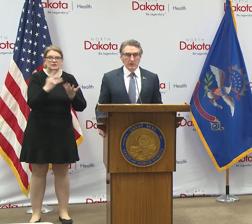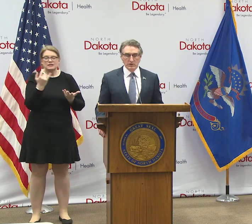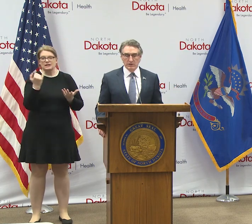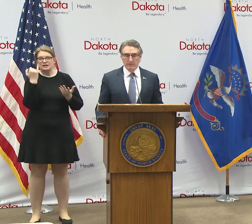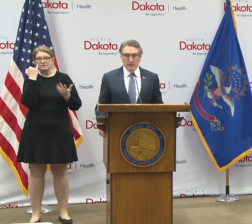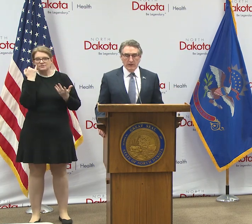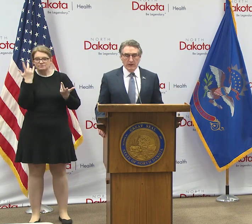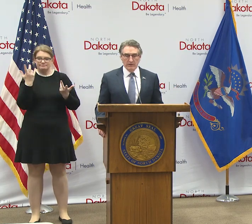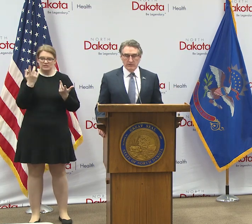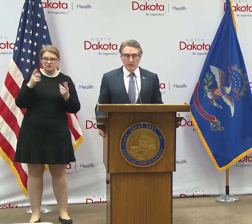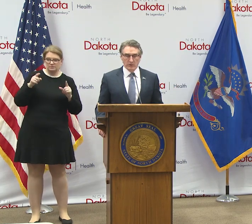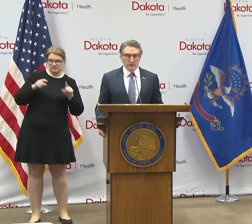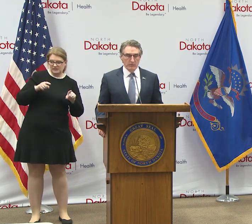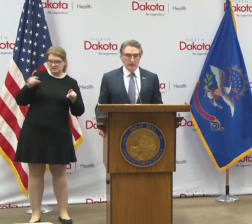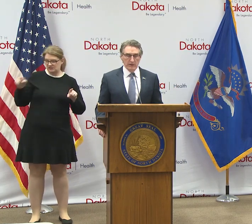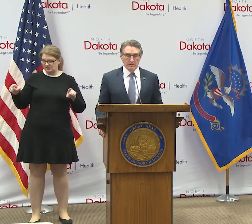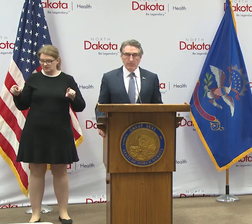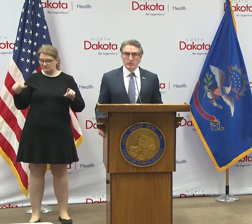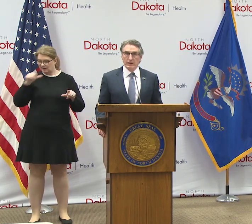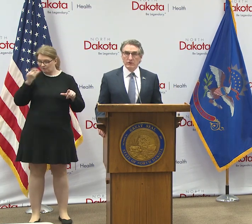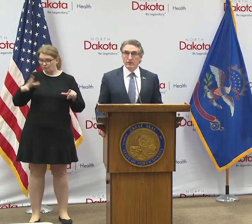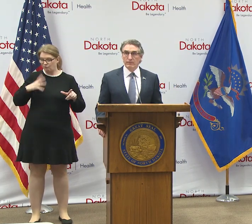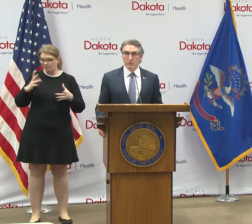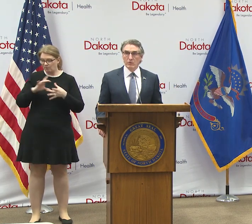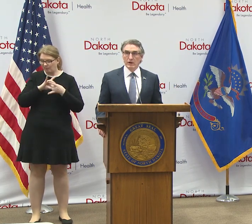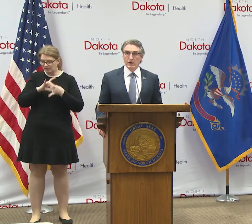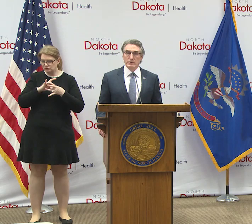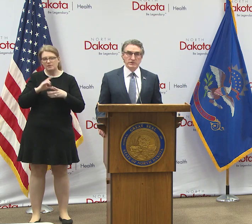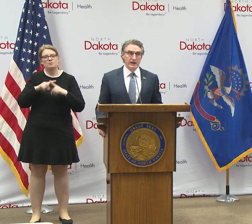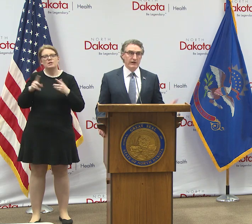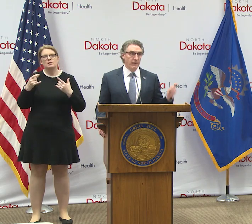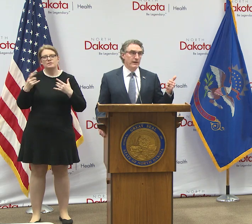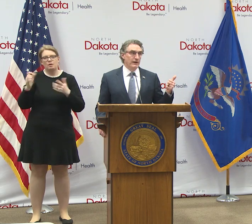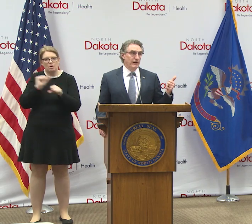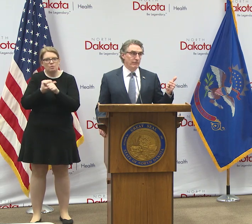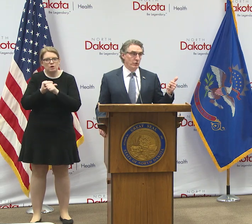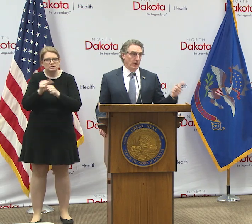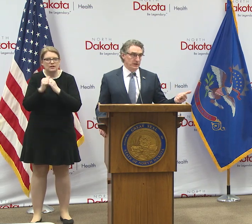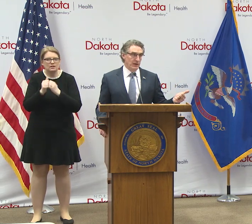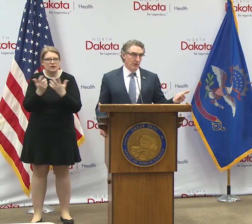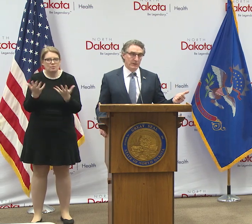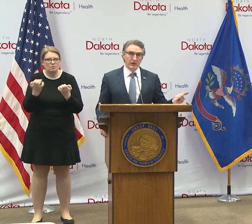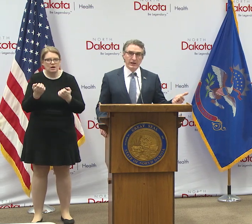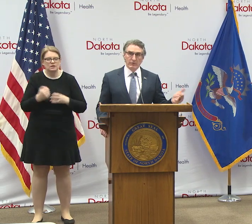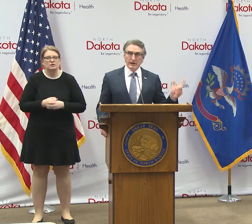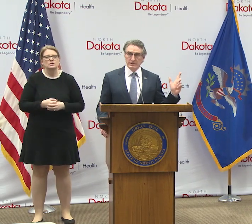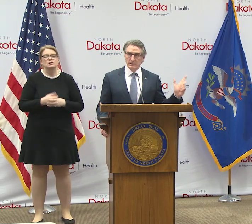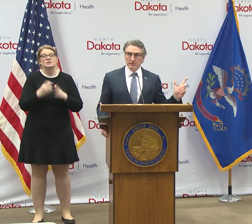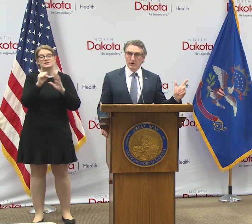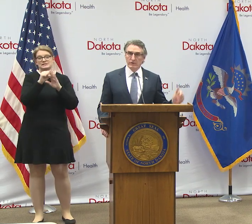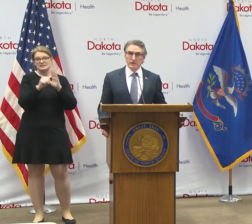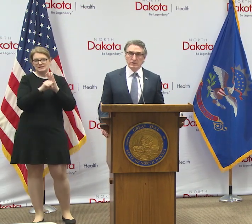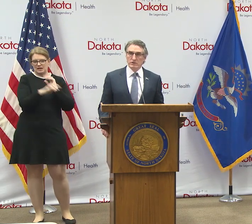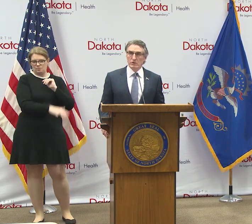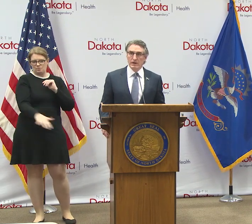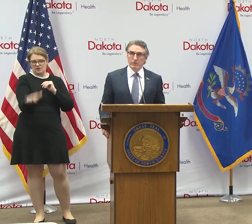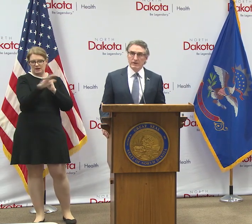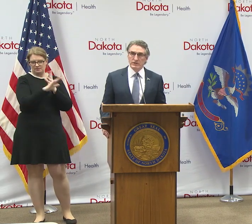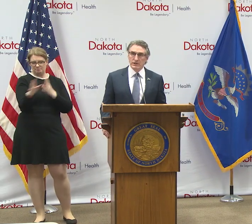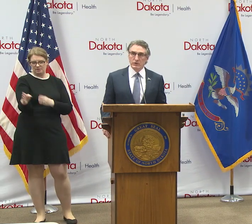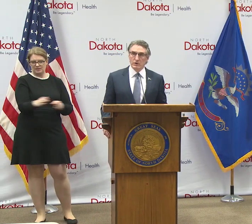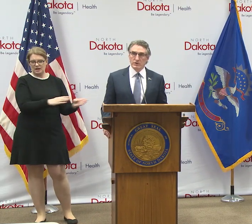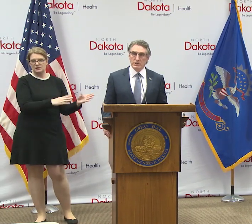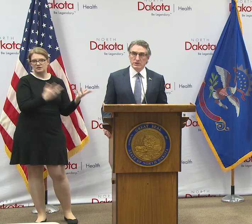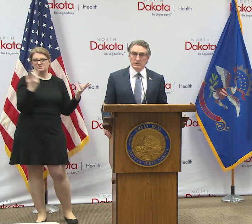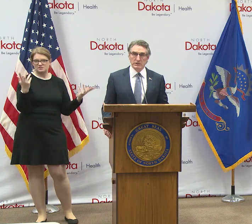formal relationship, these folks are ready to try to do that. But we want to understand through our statewide planning process involving these great